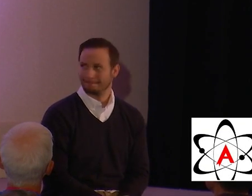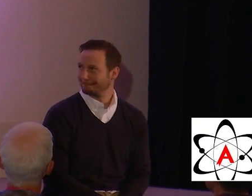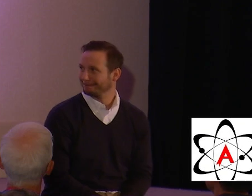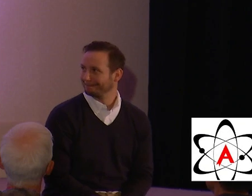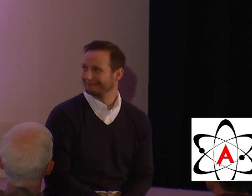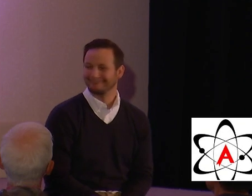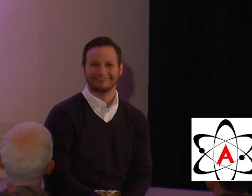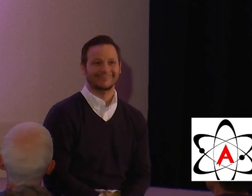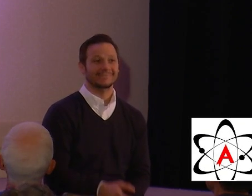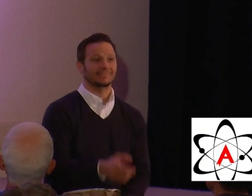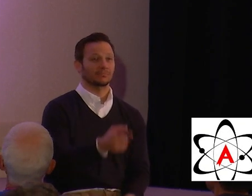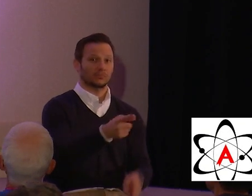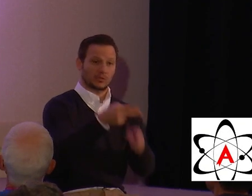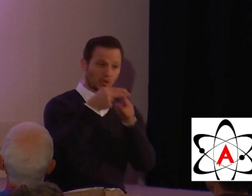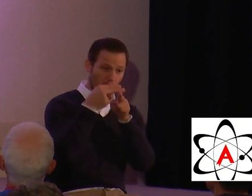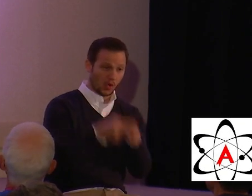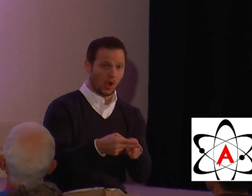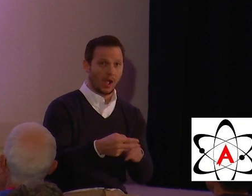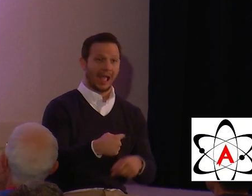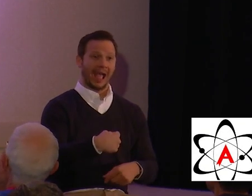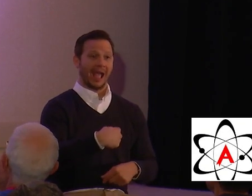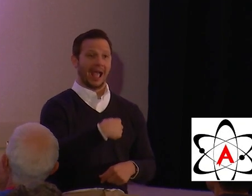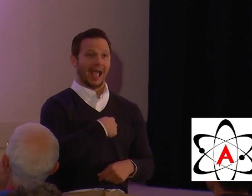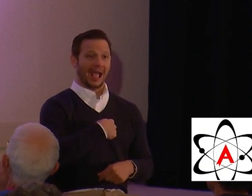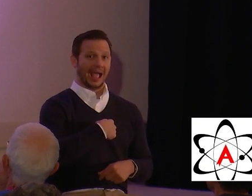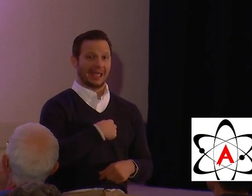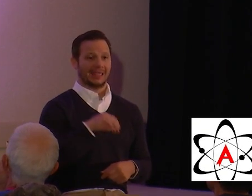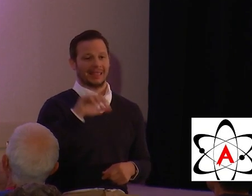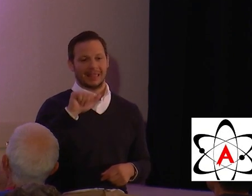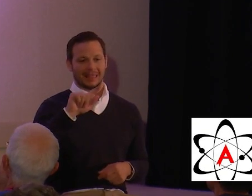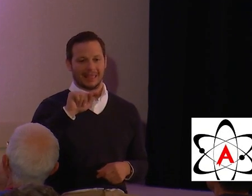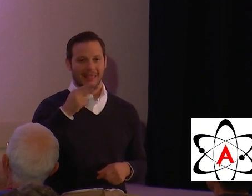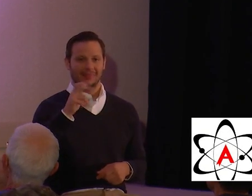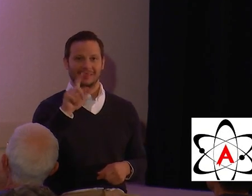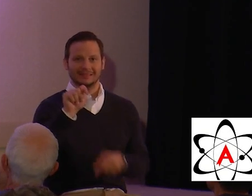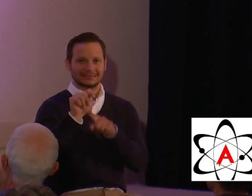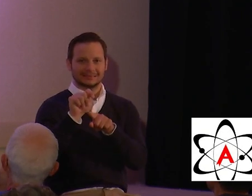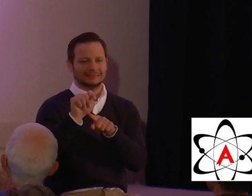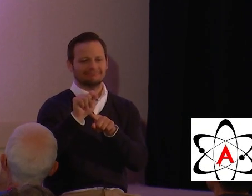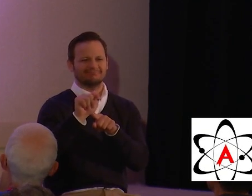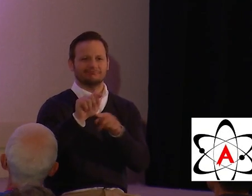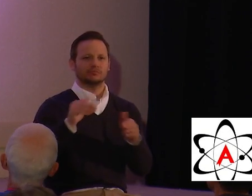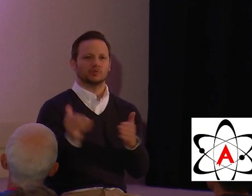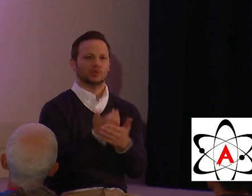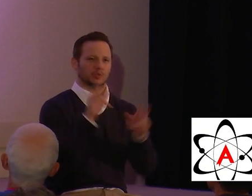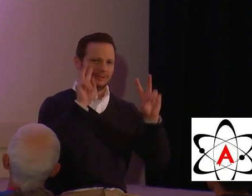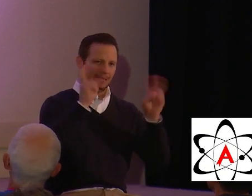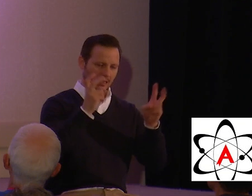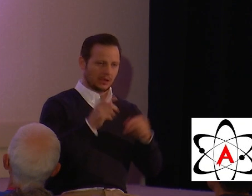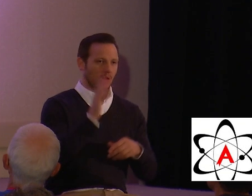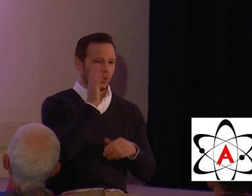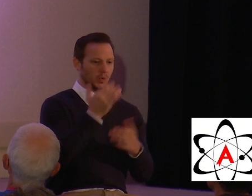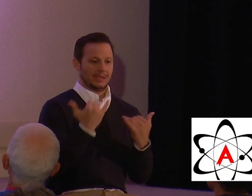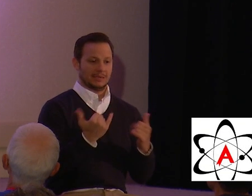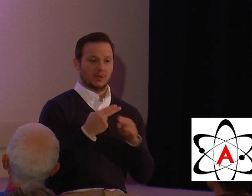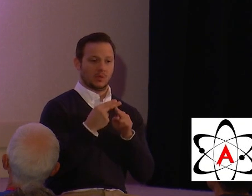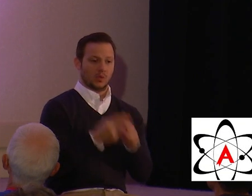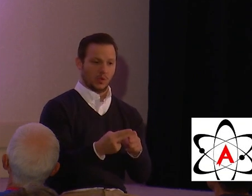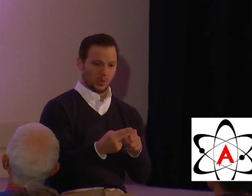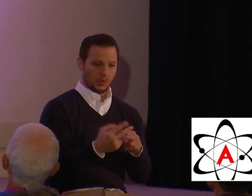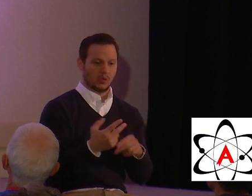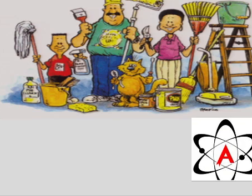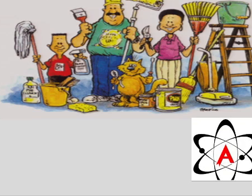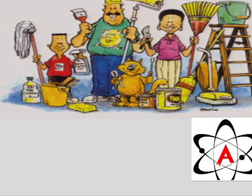it will not be called I, Atheist. That was one of the conditions. They don't like I, Atheist. So it's going to be called, so right now it is now officially